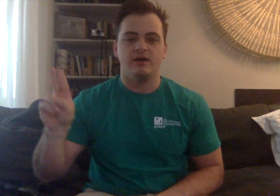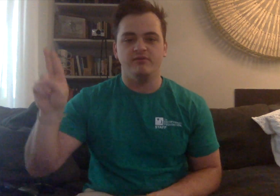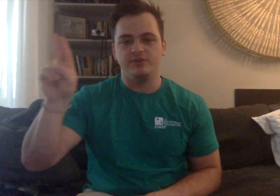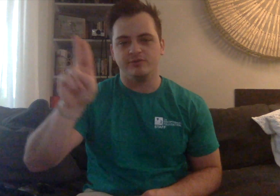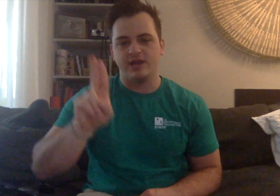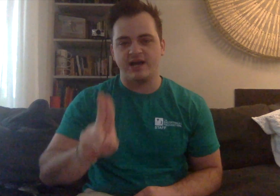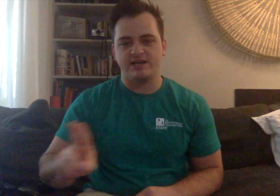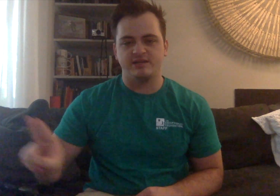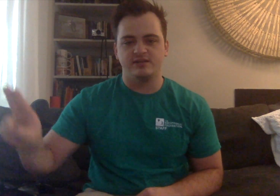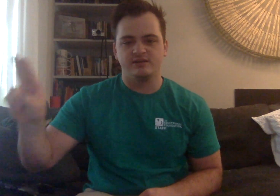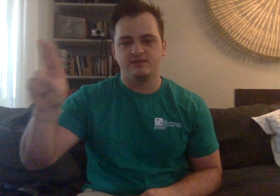the United